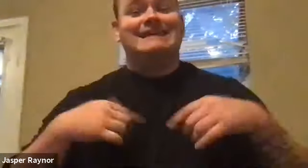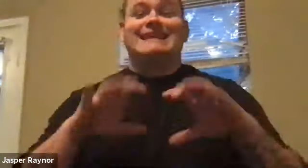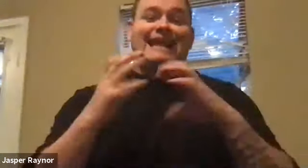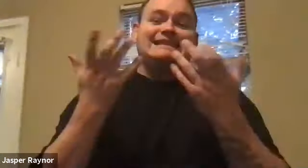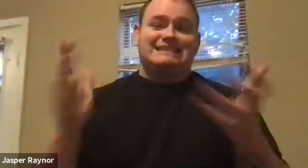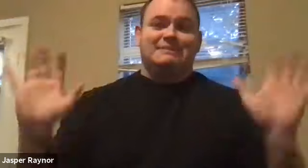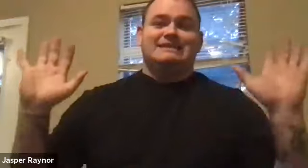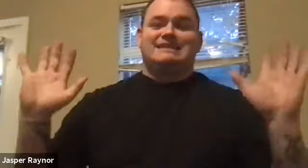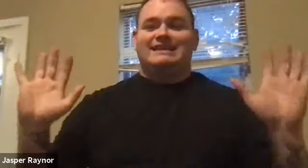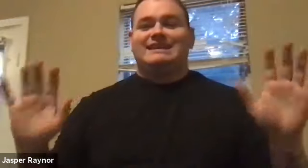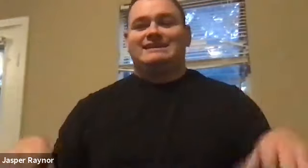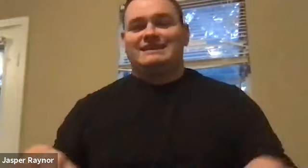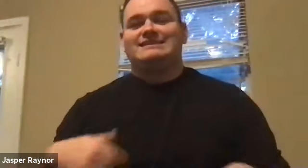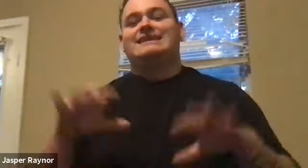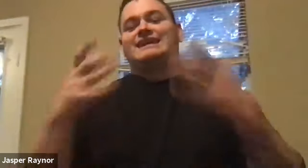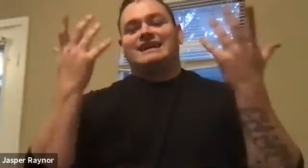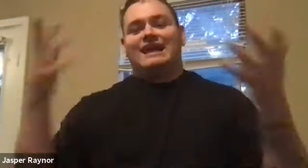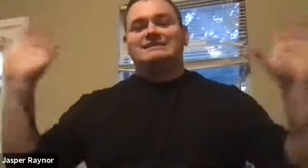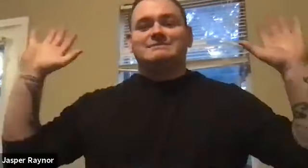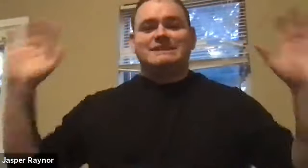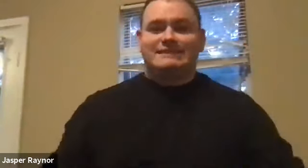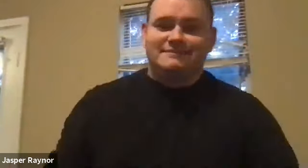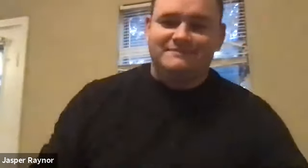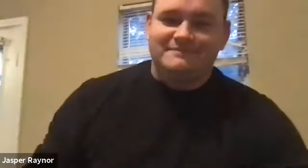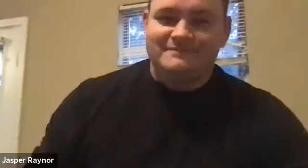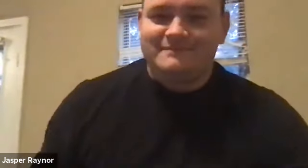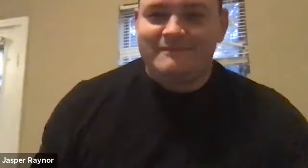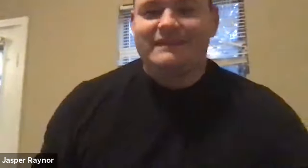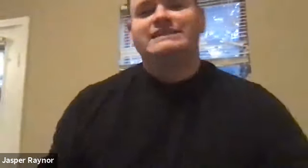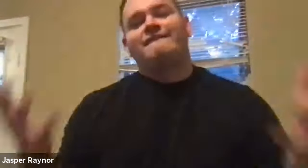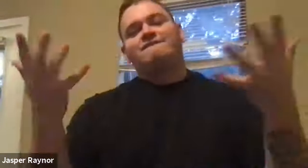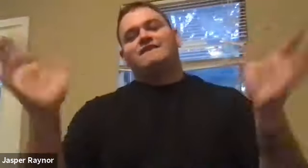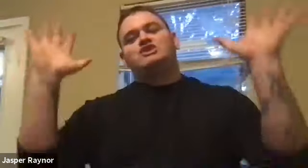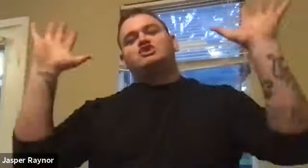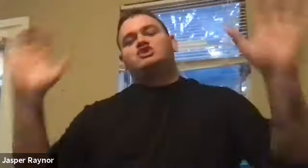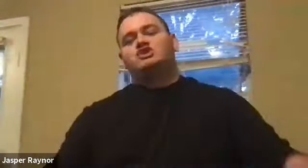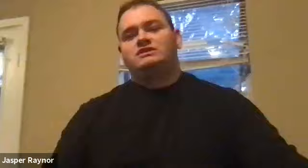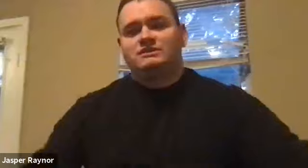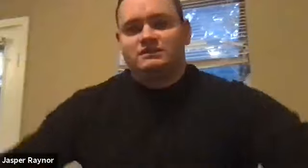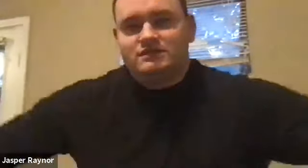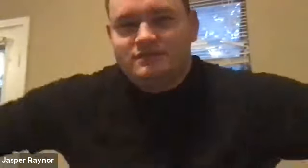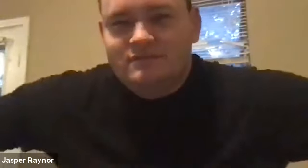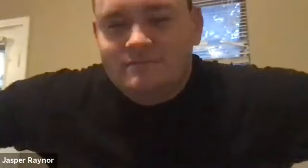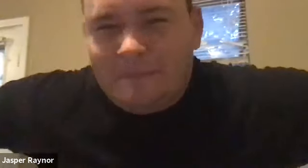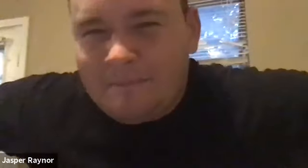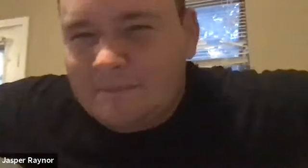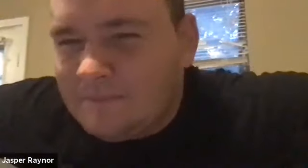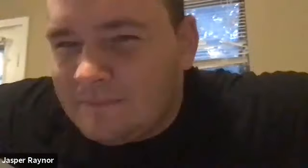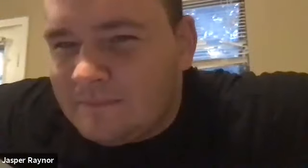eye- say class dismissed at the end. I say class dismissed. My teacher, one of my first sign language